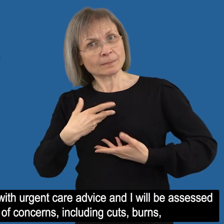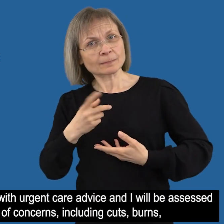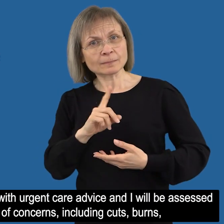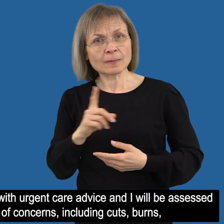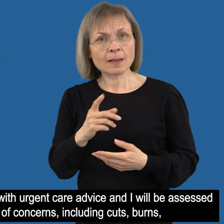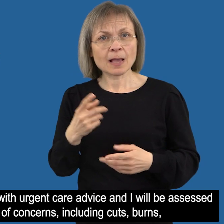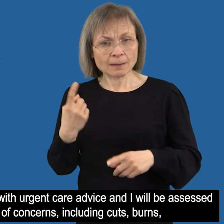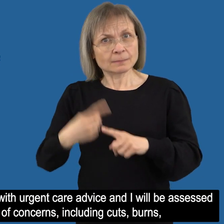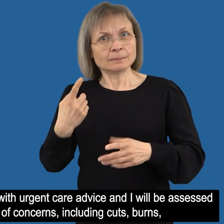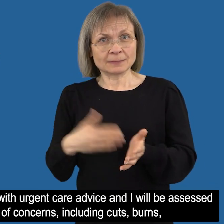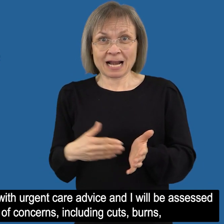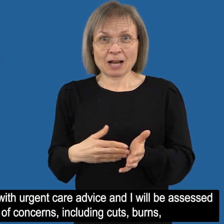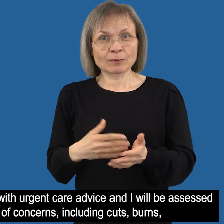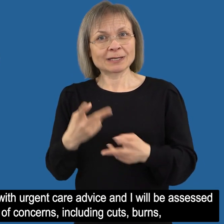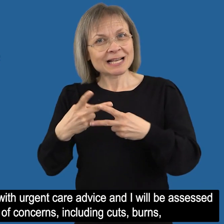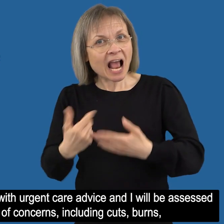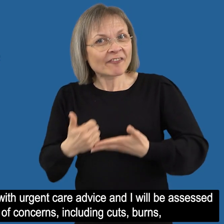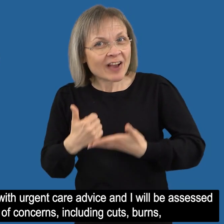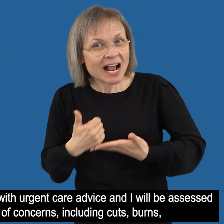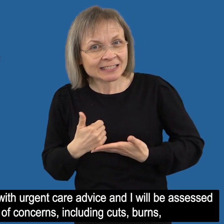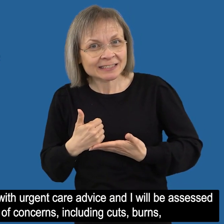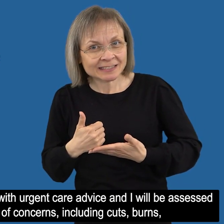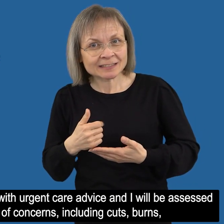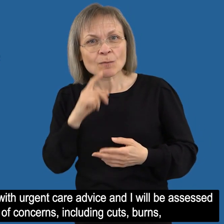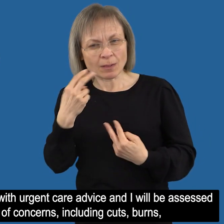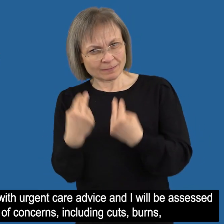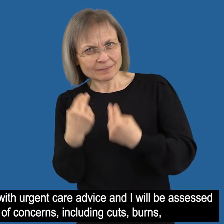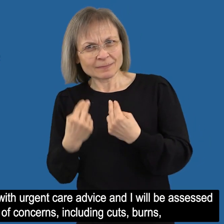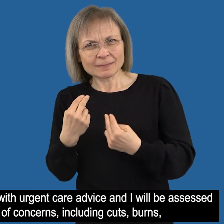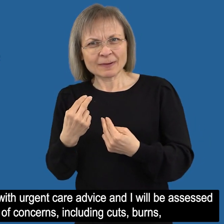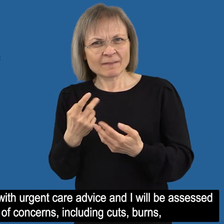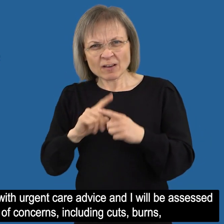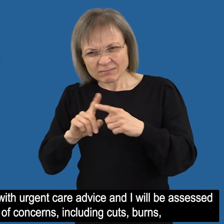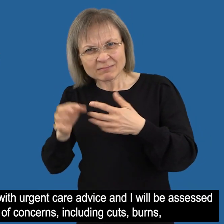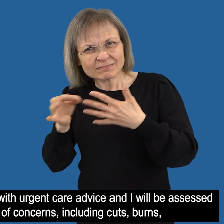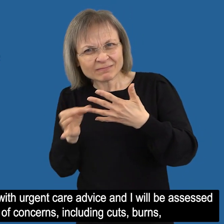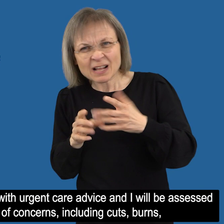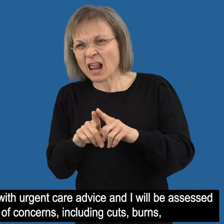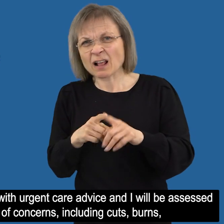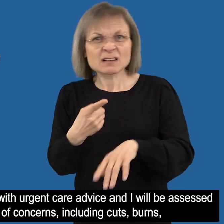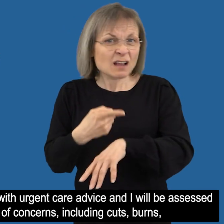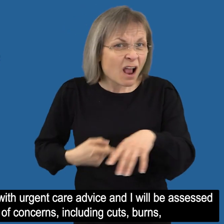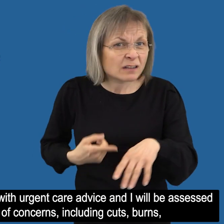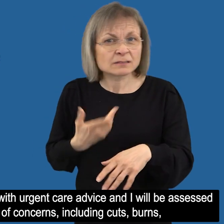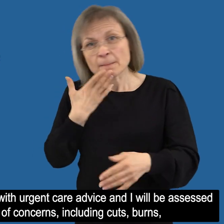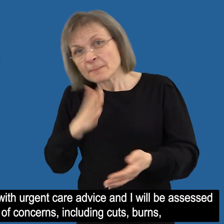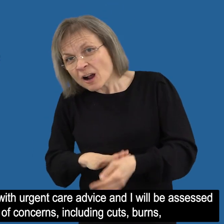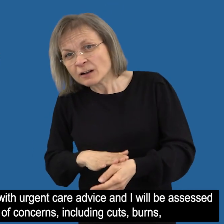a week. 111 will provide me with urgent care advice, and I will be assessed for a range of